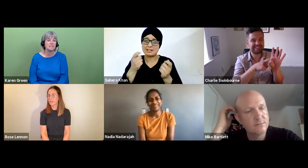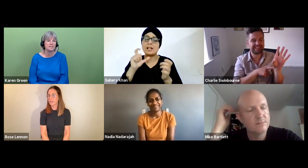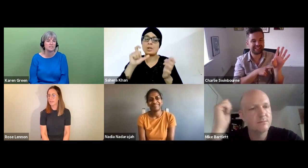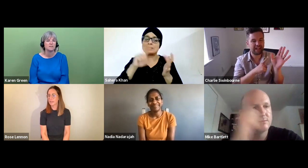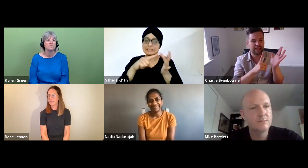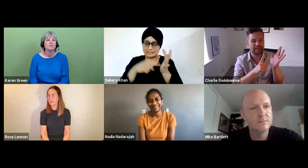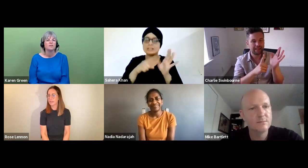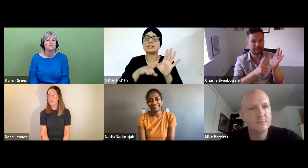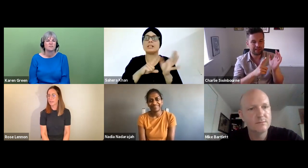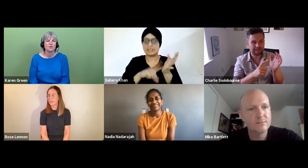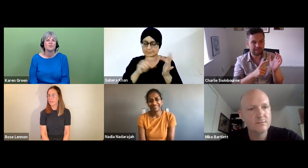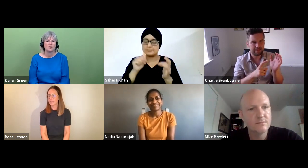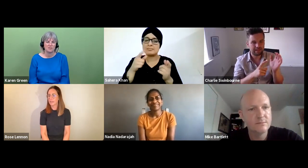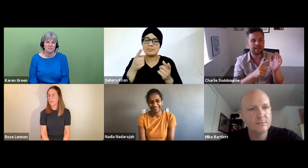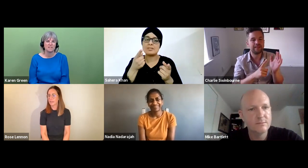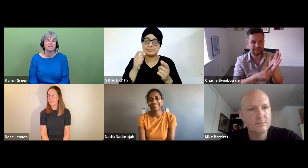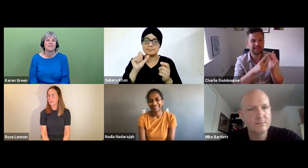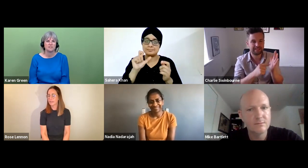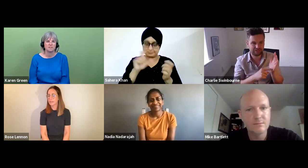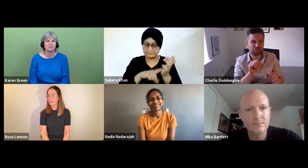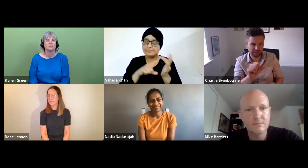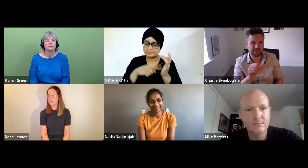Lit. So yeah, City Lit in London.